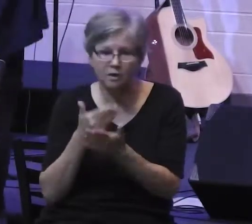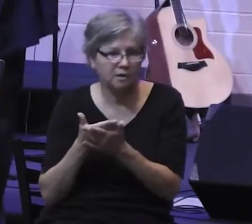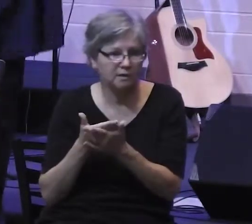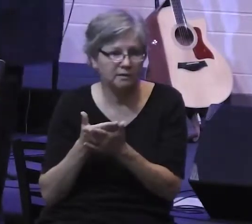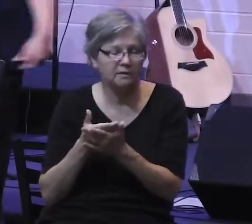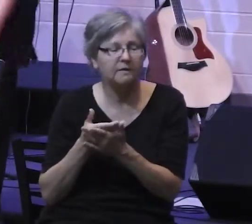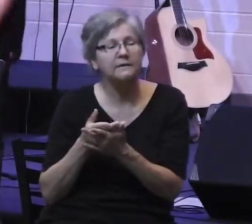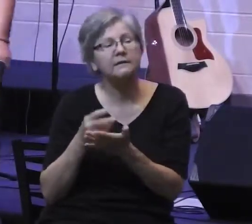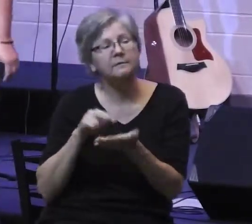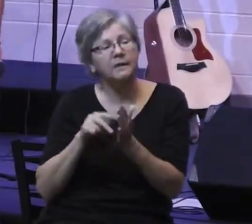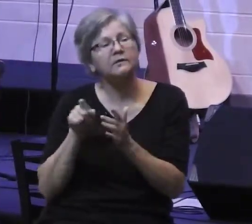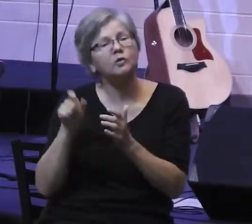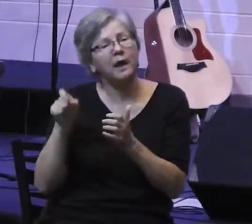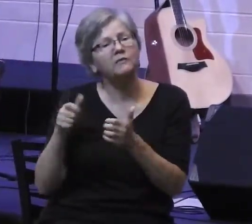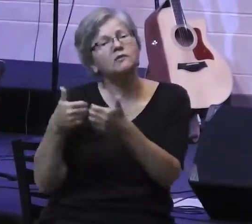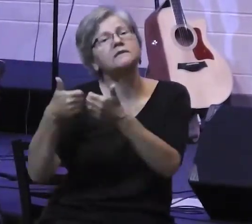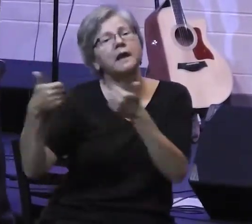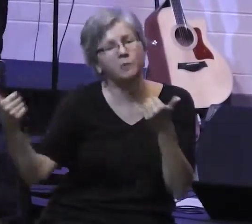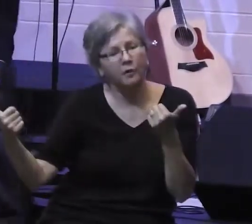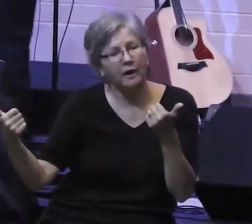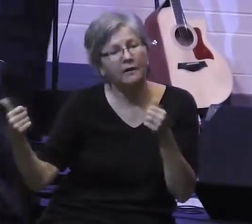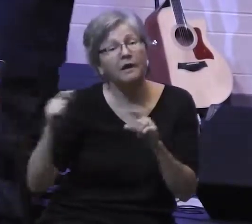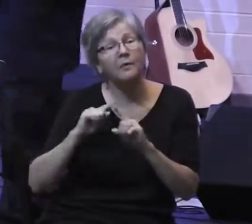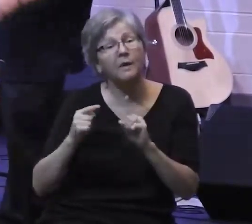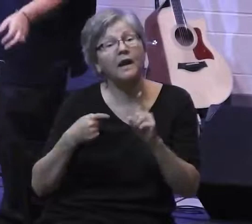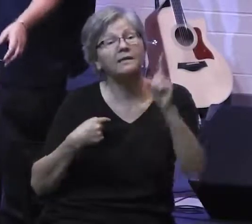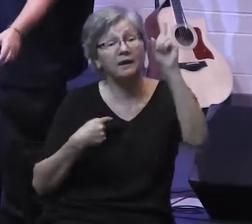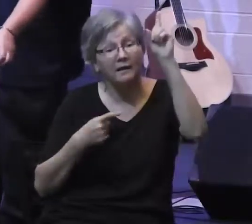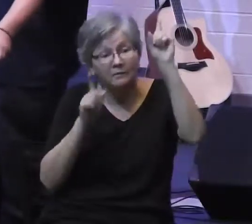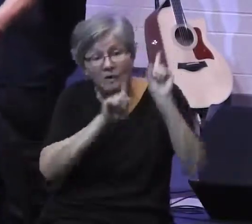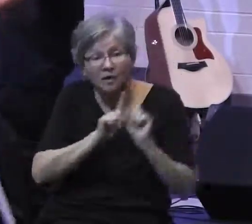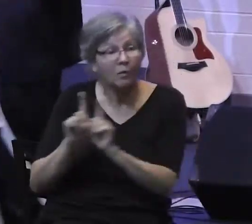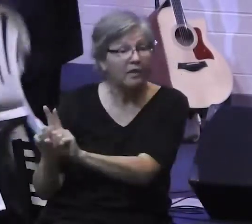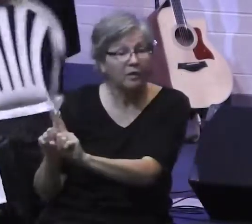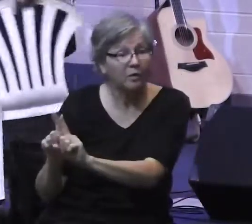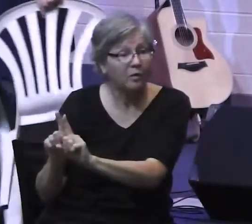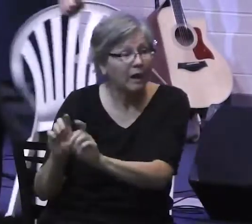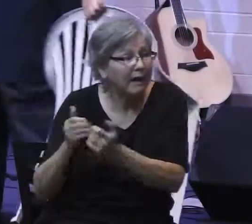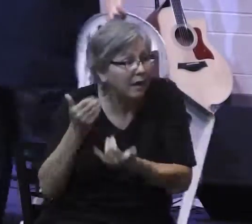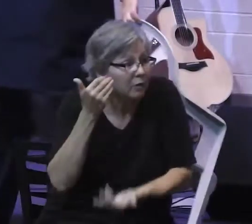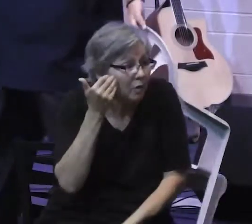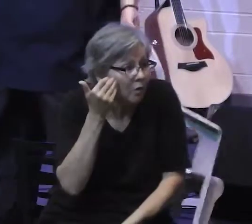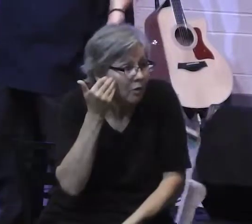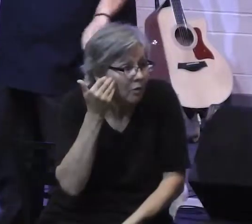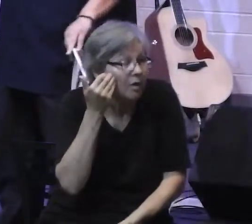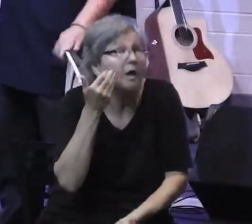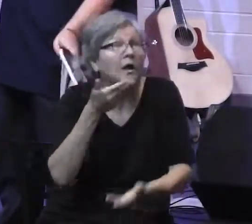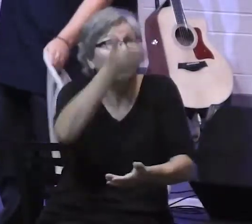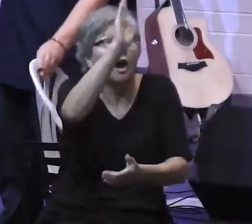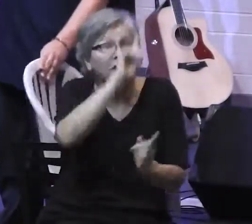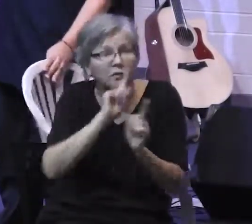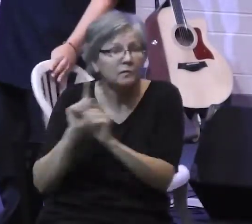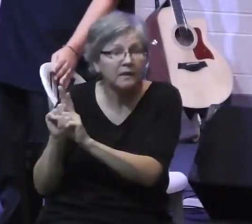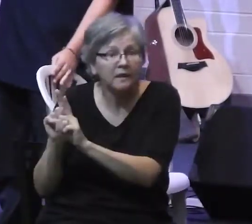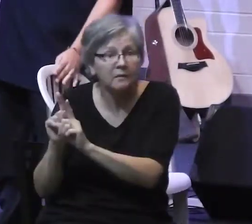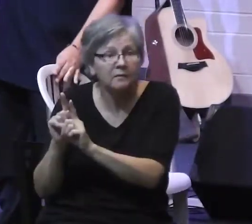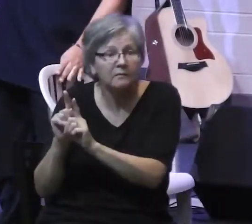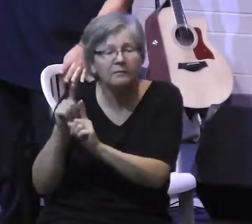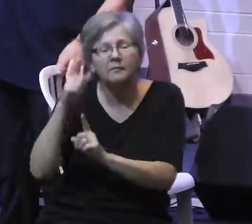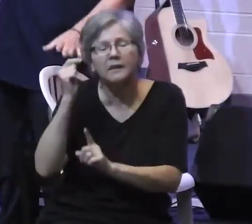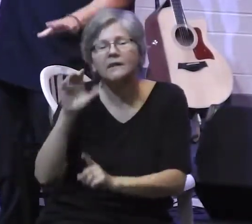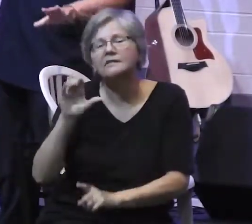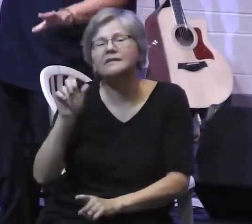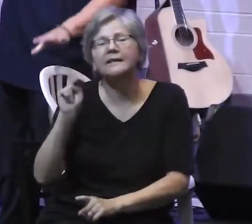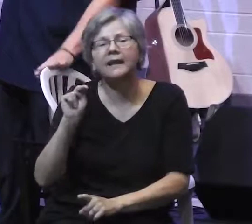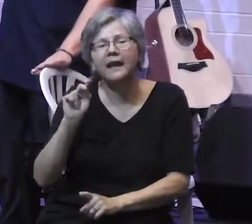have to separate. You do have to go out, but I'm going to go with you. How do we know that? Because as He turns Cain away, and Cain goes and forms the